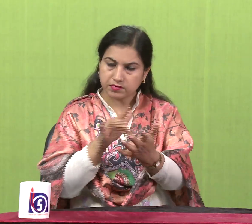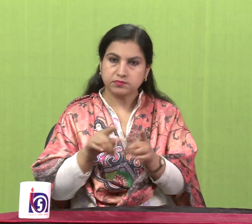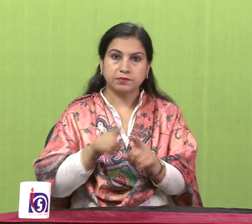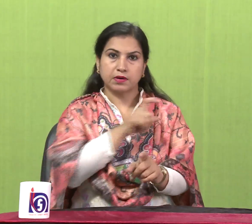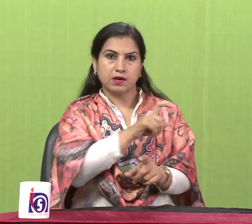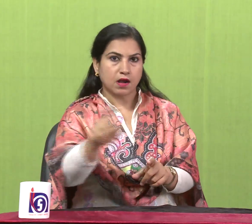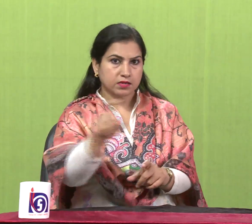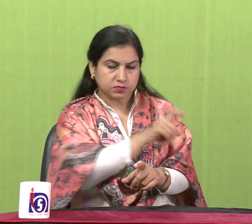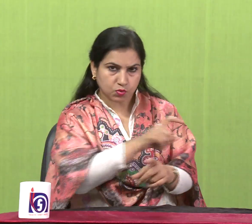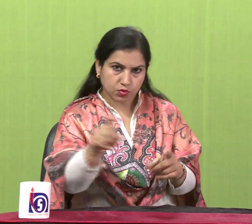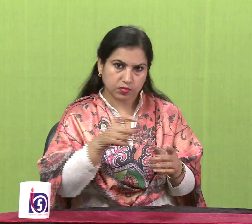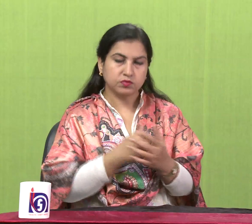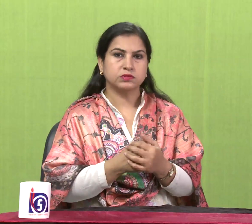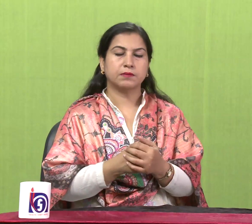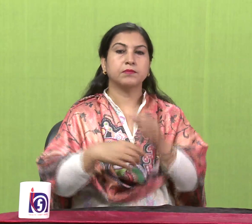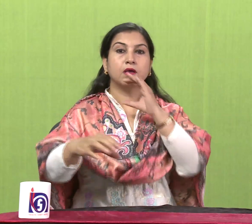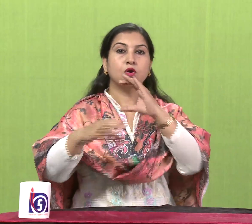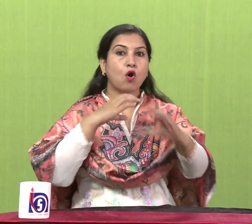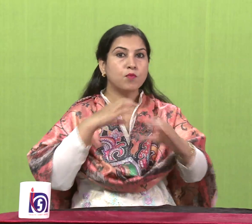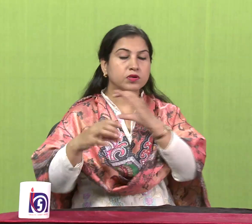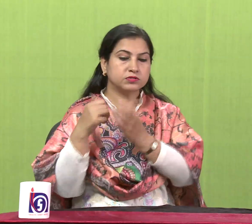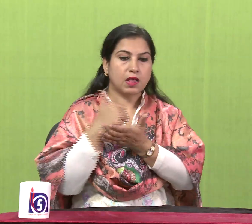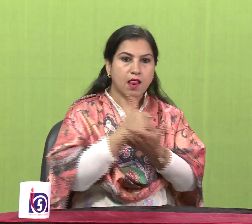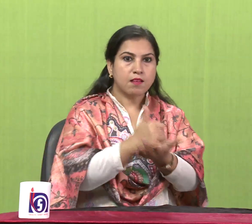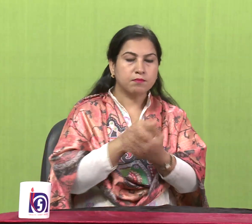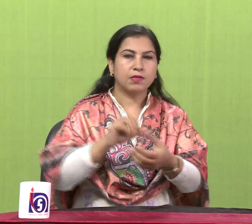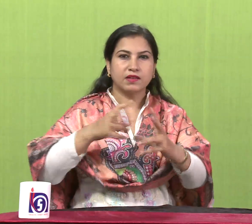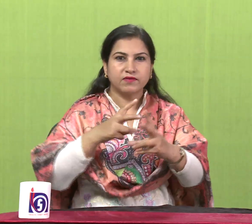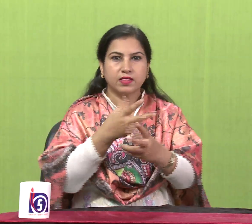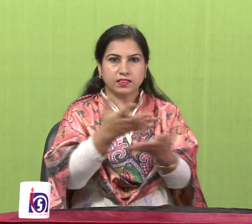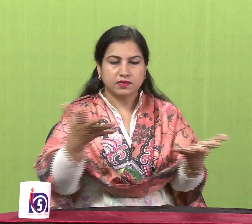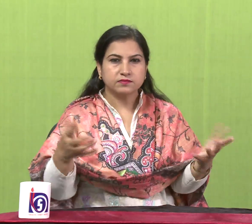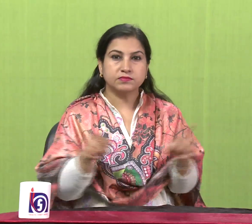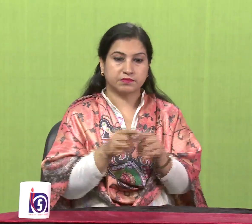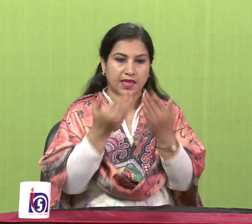transport and communication facilities, literacy rate,